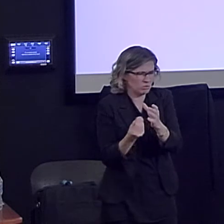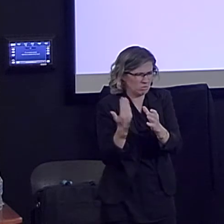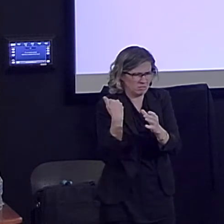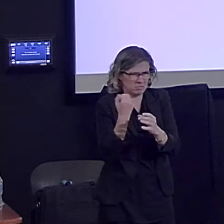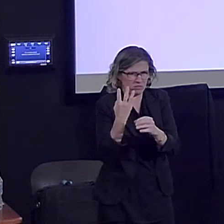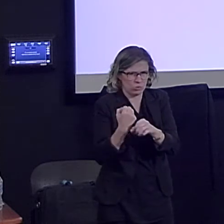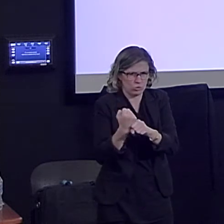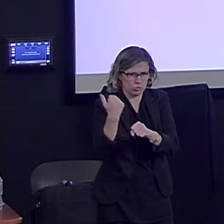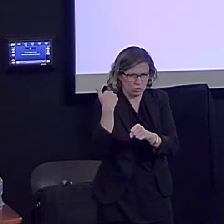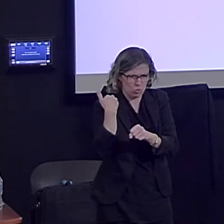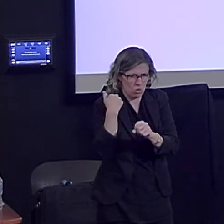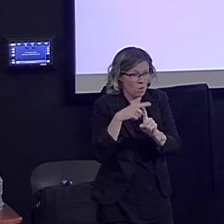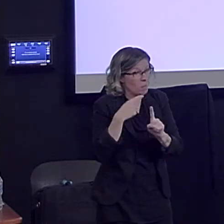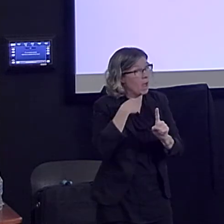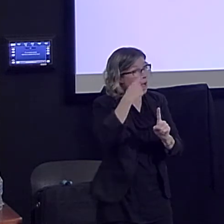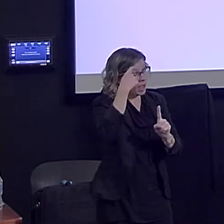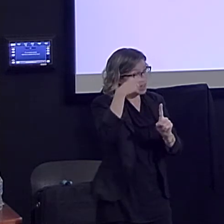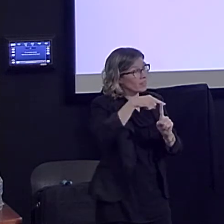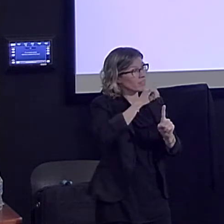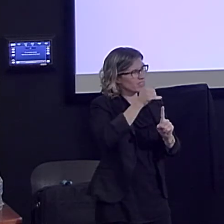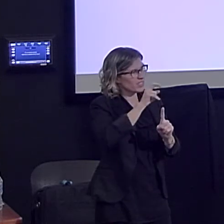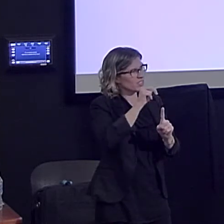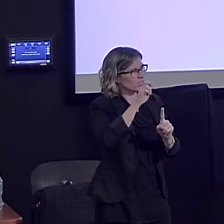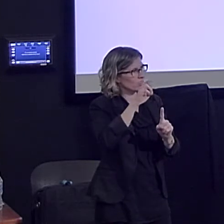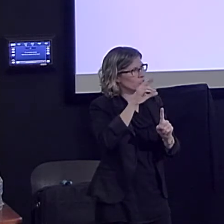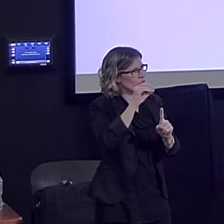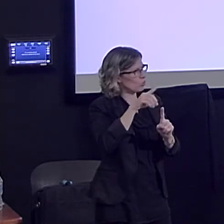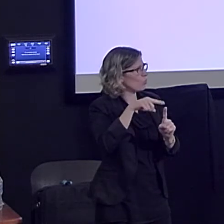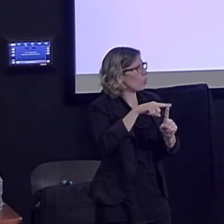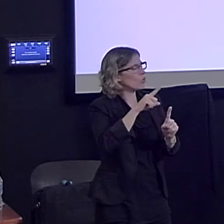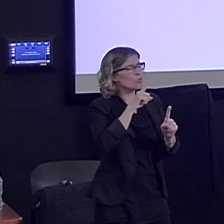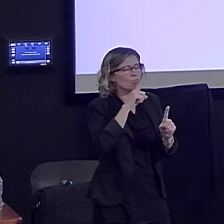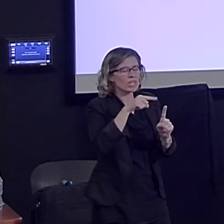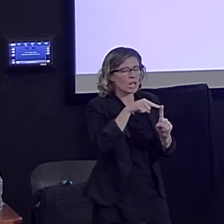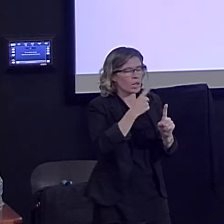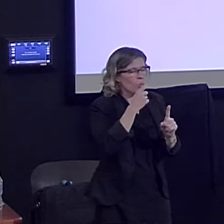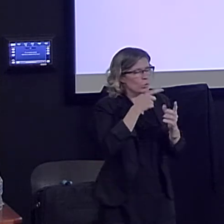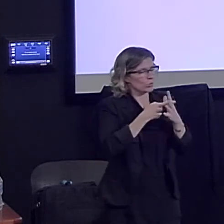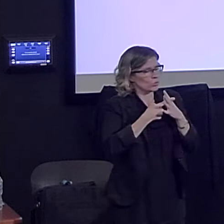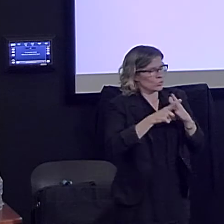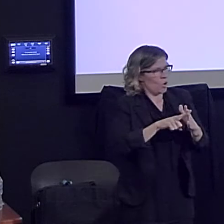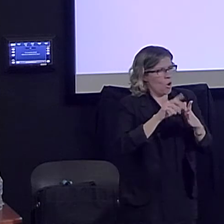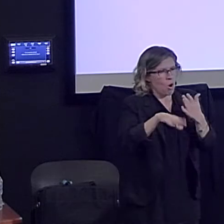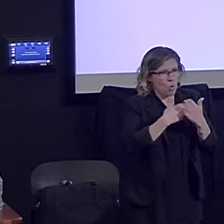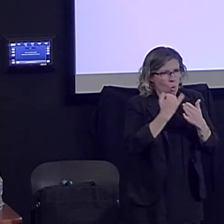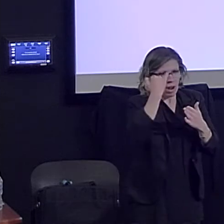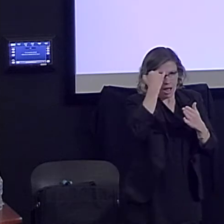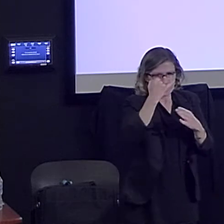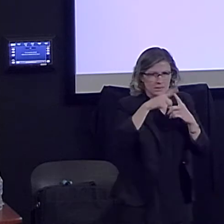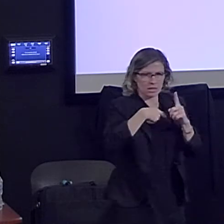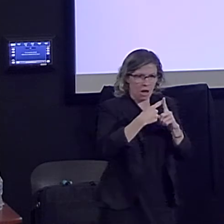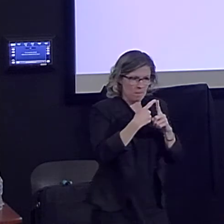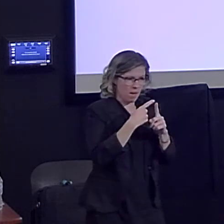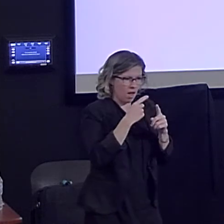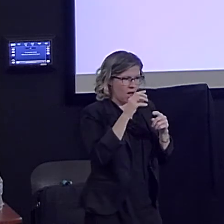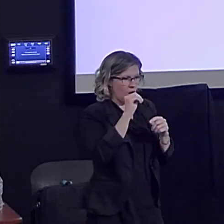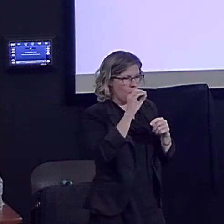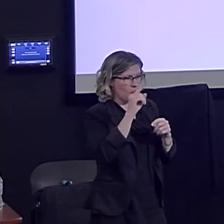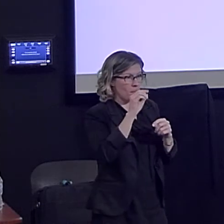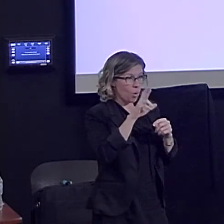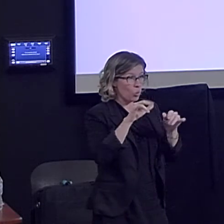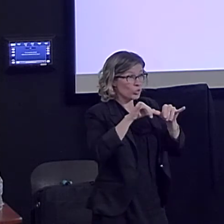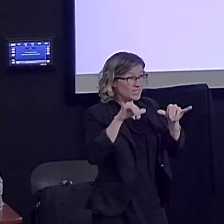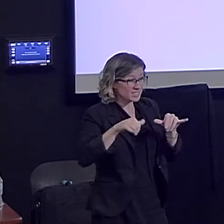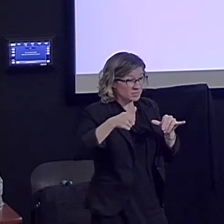ago, and I think he was really the precursor of all this idea that motor system is important for cognition.